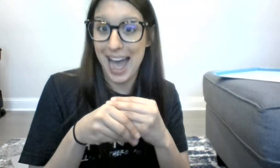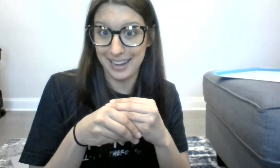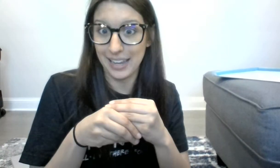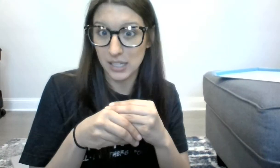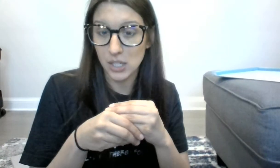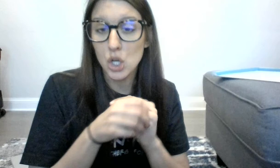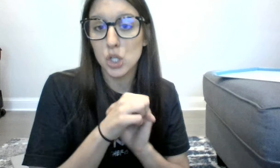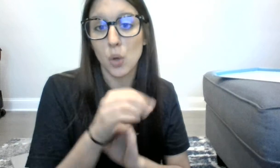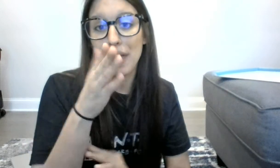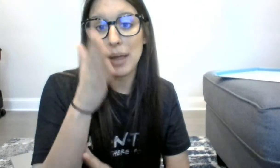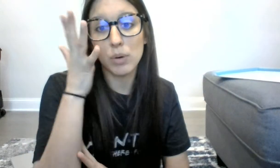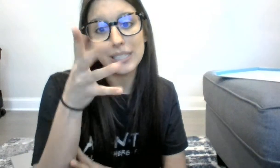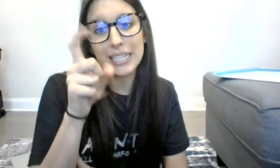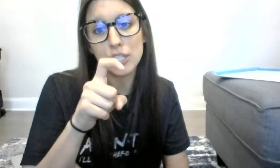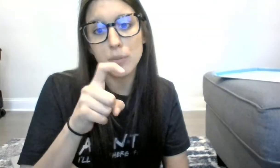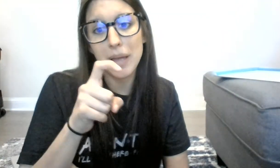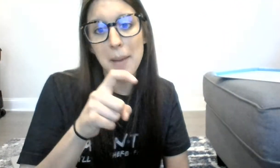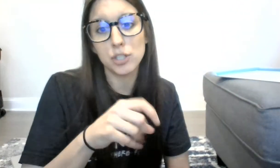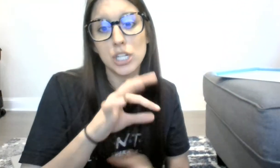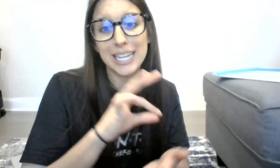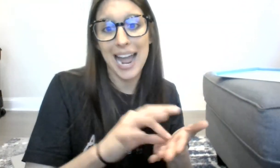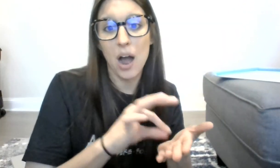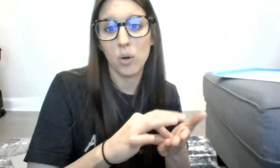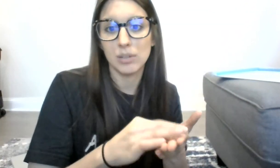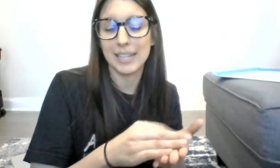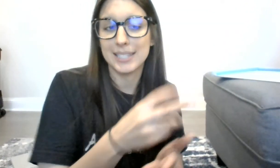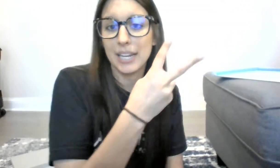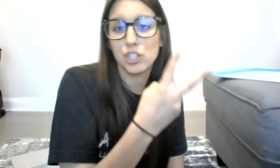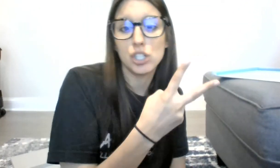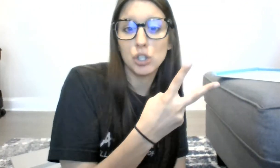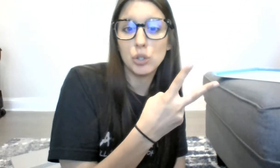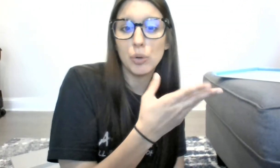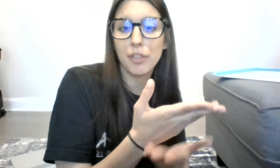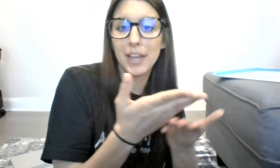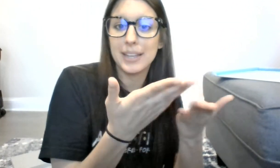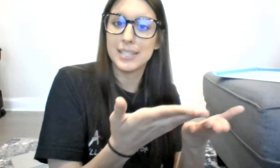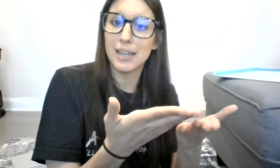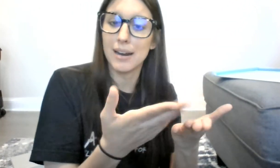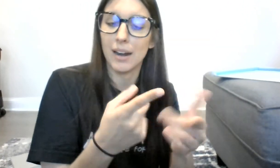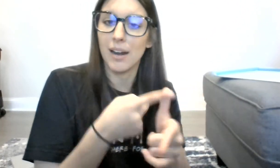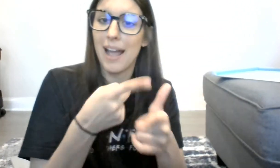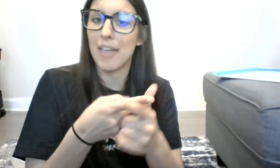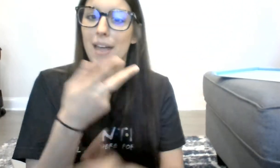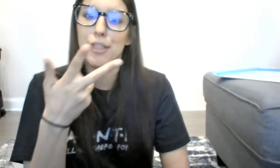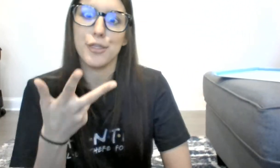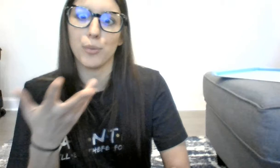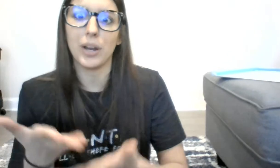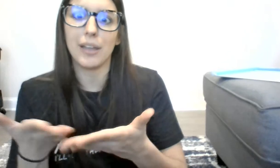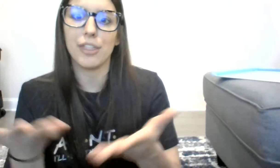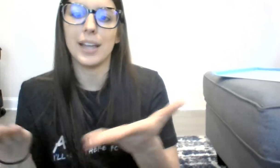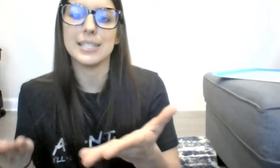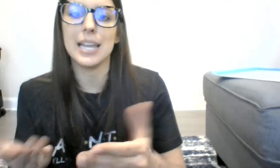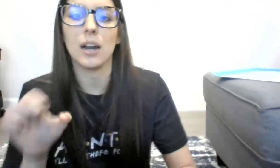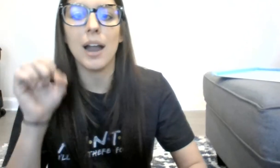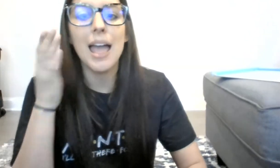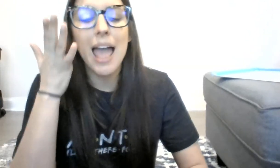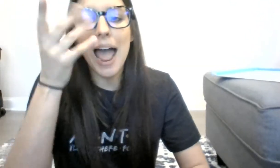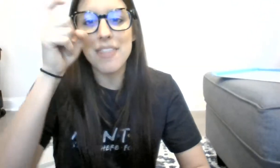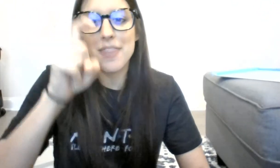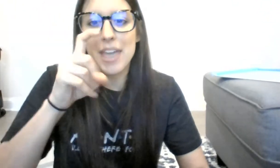adding. So they will need to be able to count, let's say 2 things here and then 3 things here, and then they will